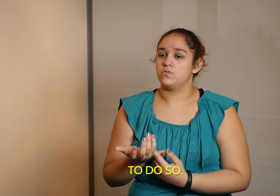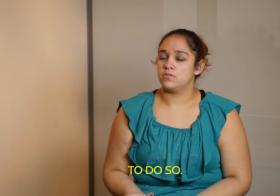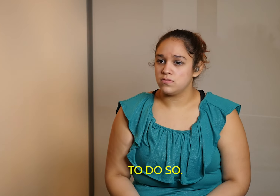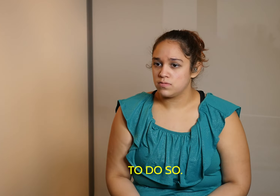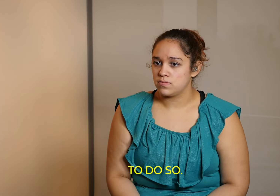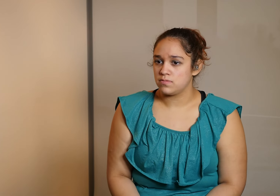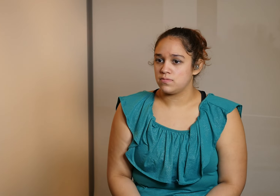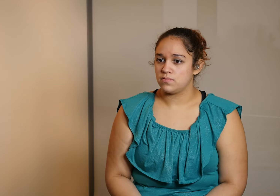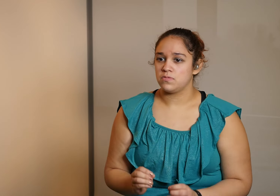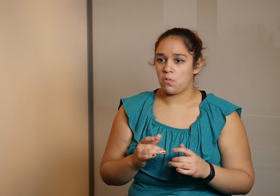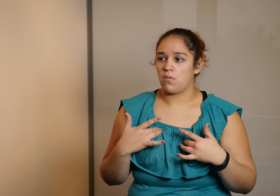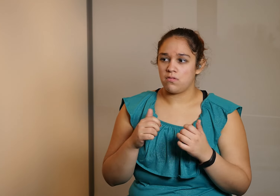so.